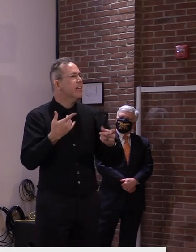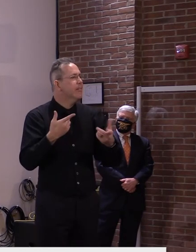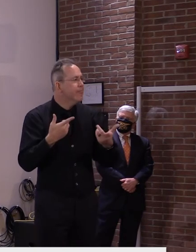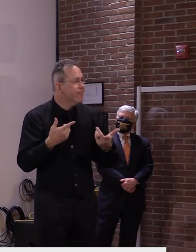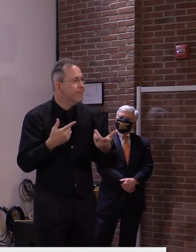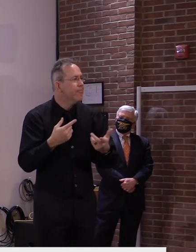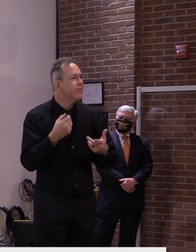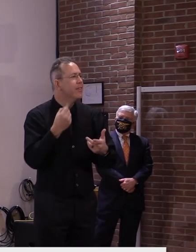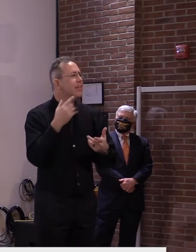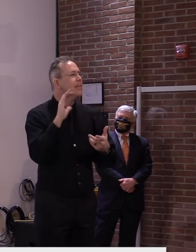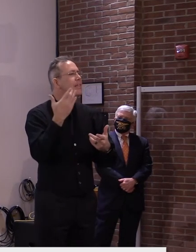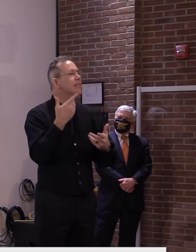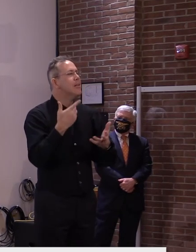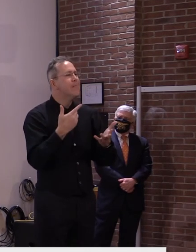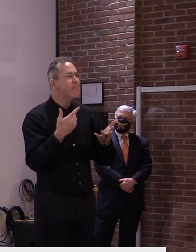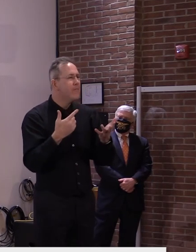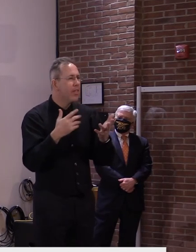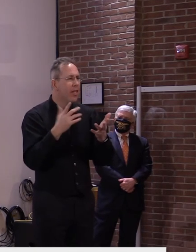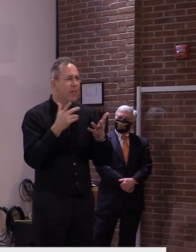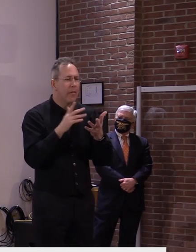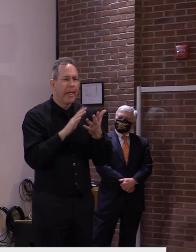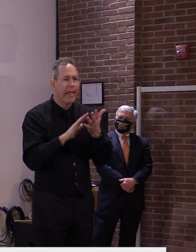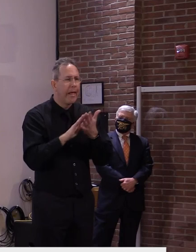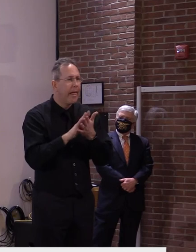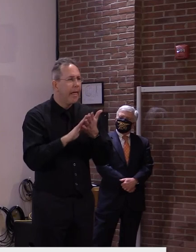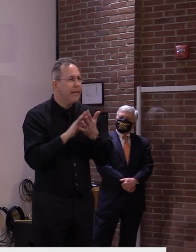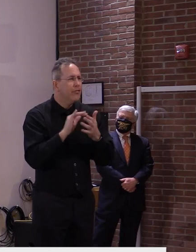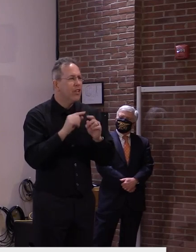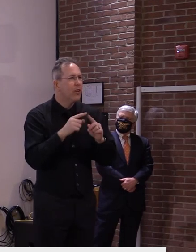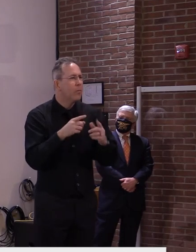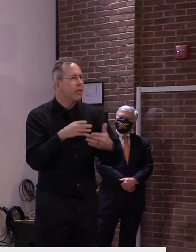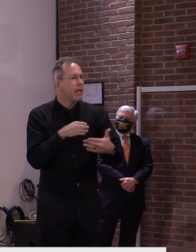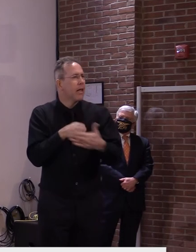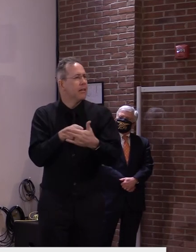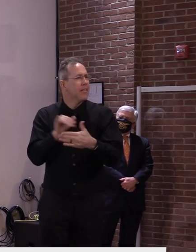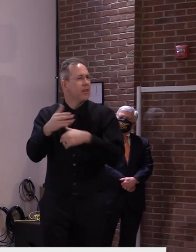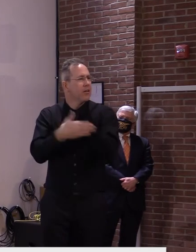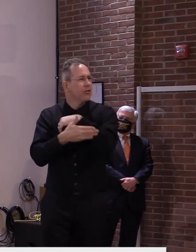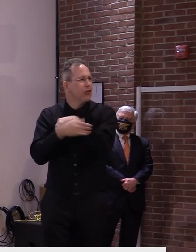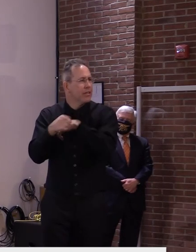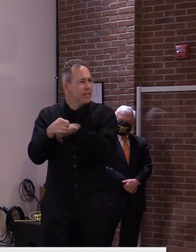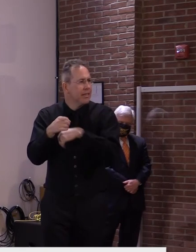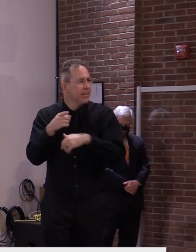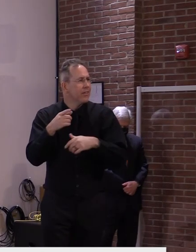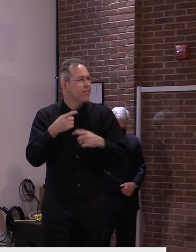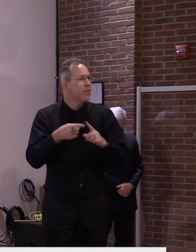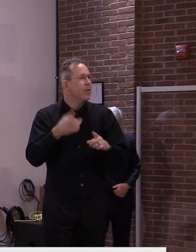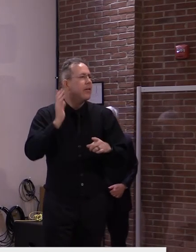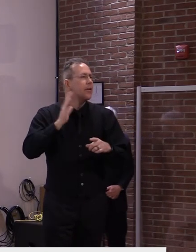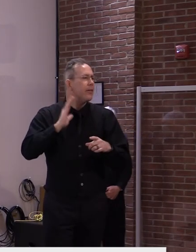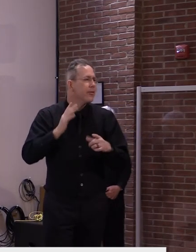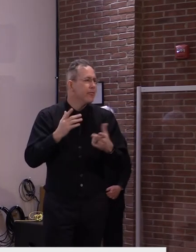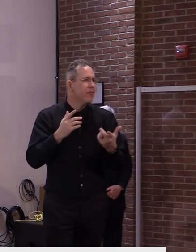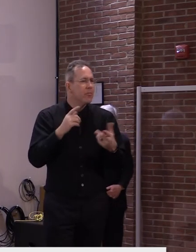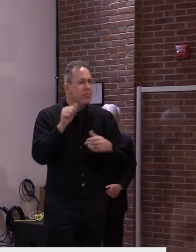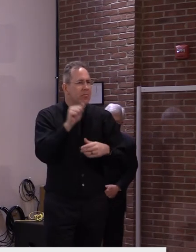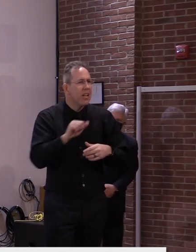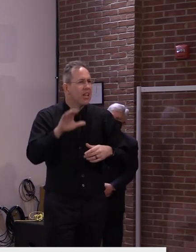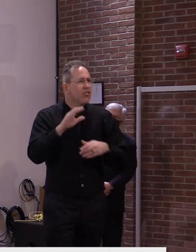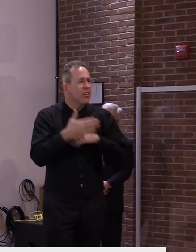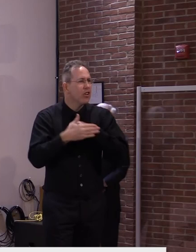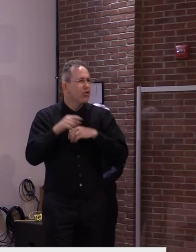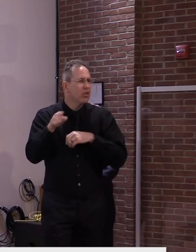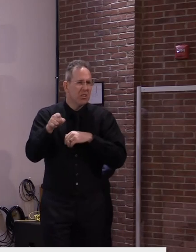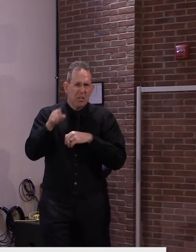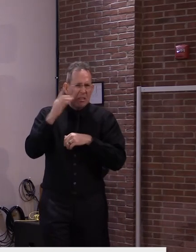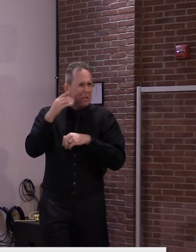had for people of Asian descent who actually live in the United States and some of the stigma that that created.